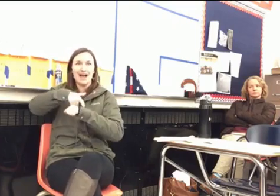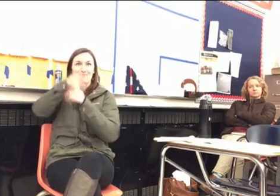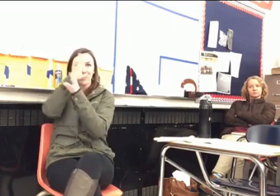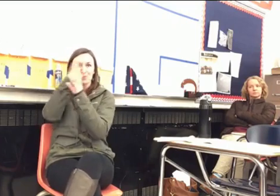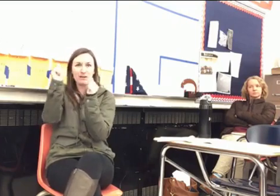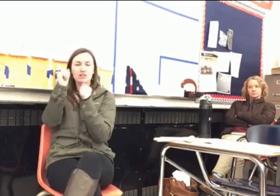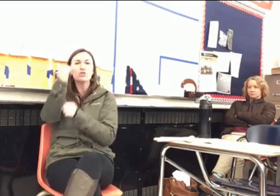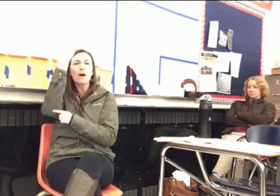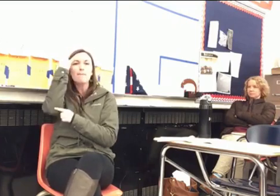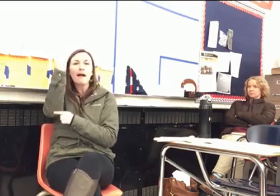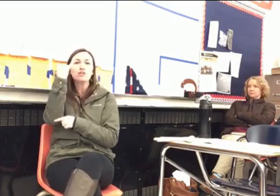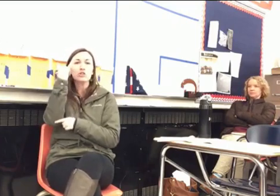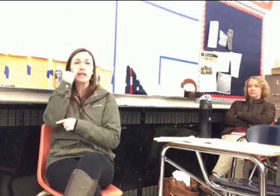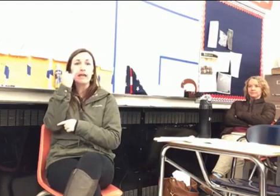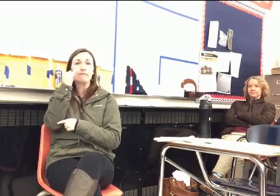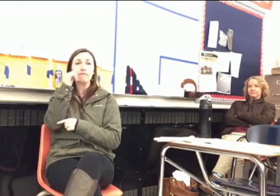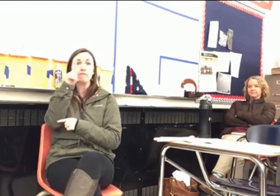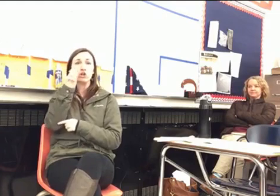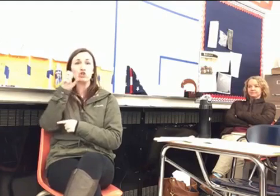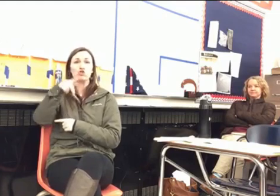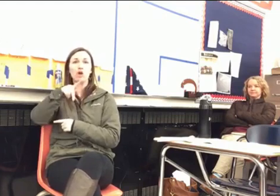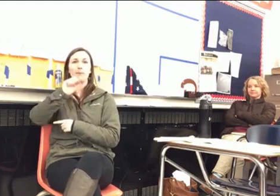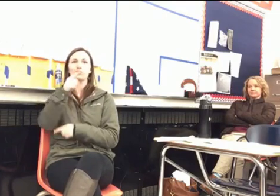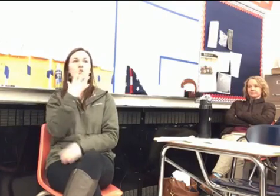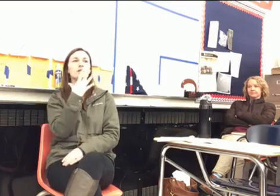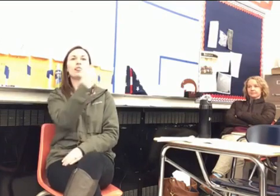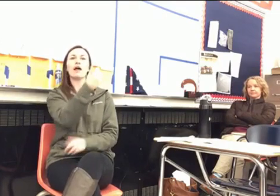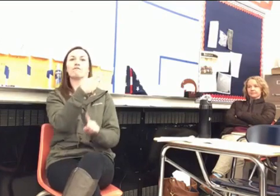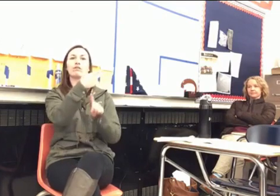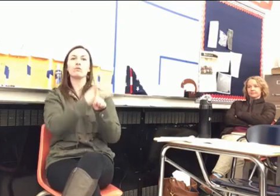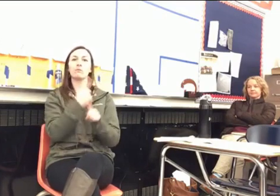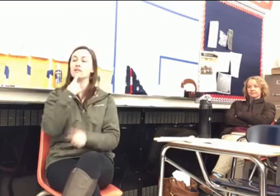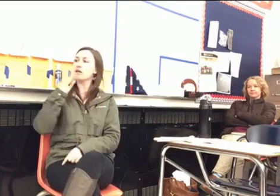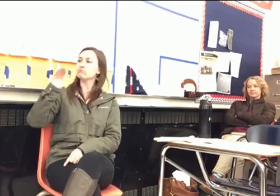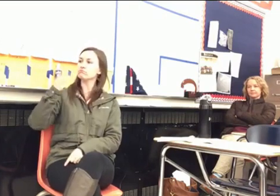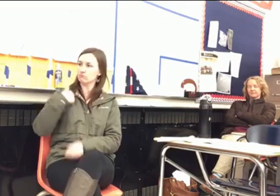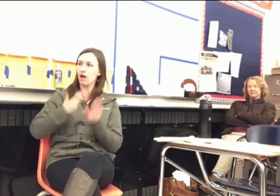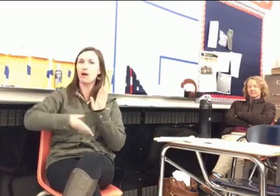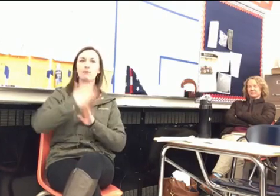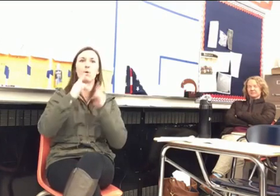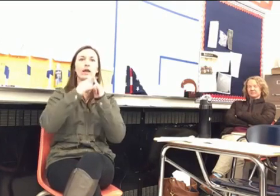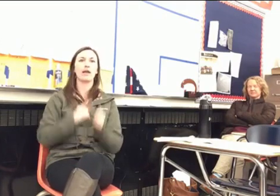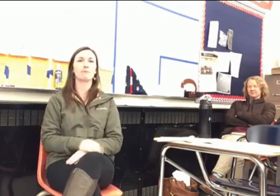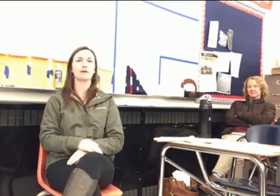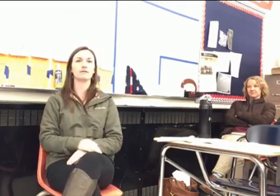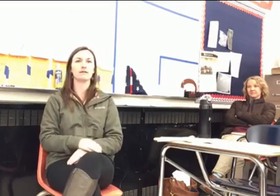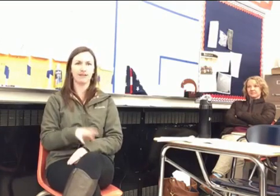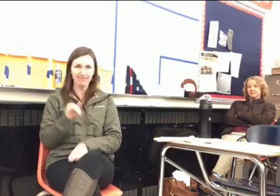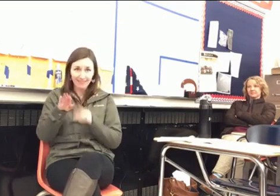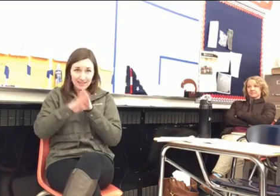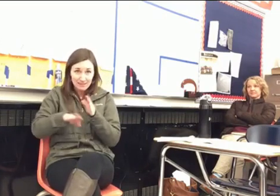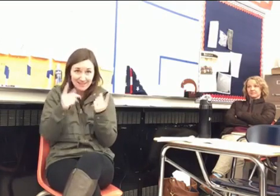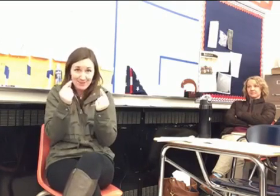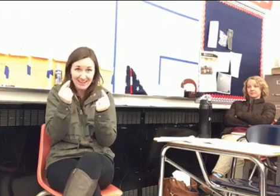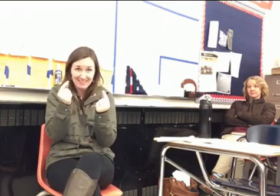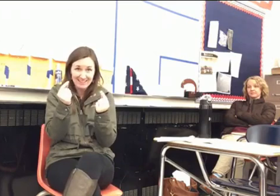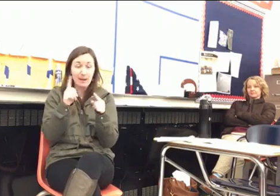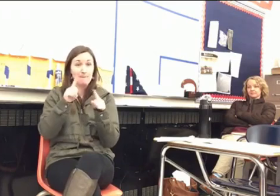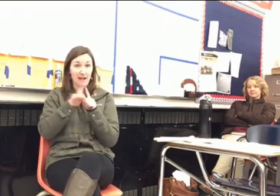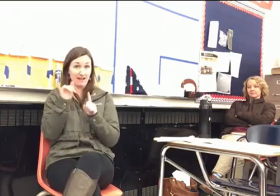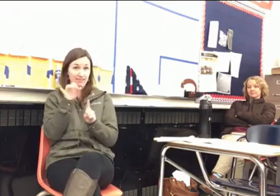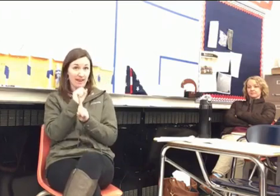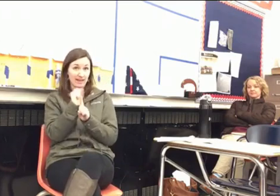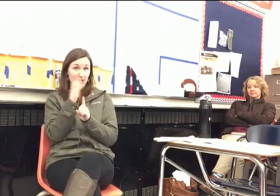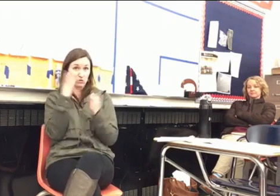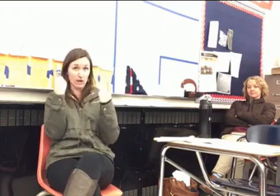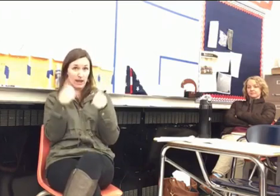So imagine if, for example, your current president just leaves for like 3 months and says, all right, I'm going camping. Okay? That's basically what he decided to do. But in this case, what